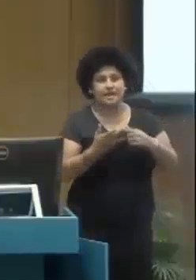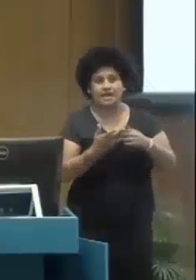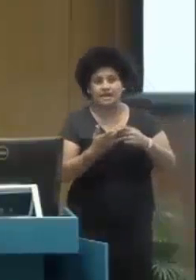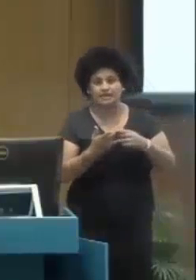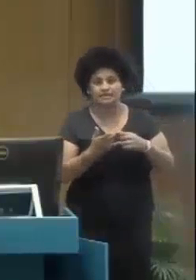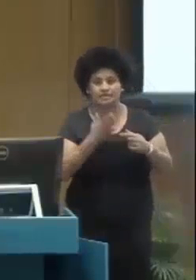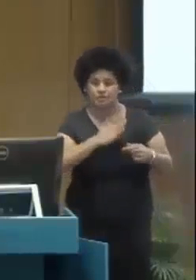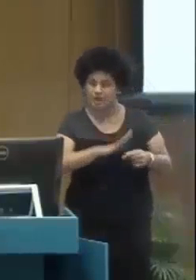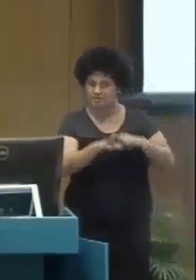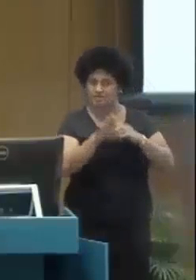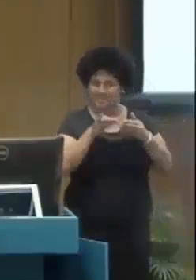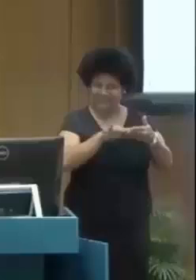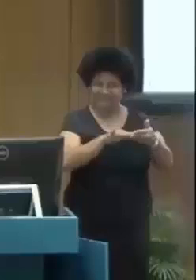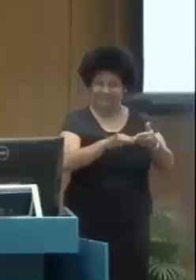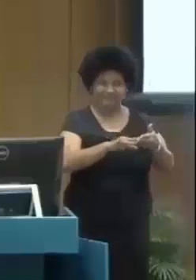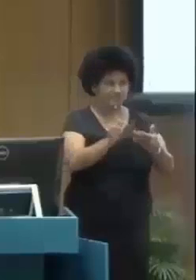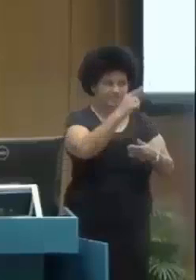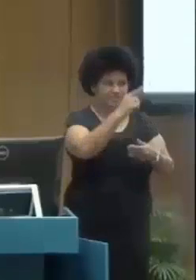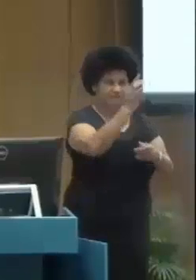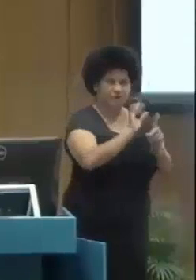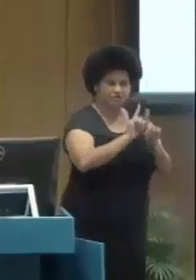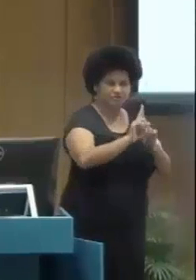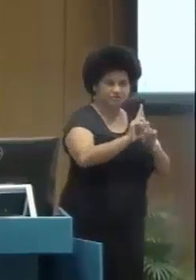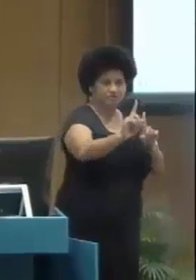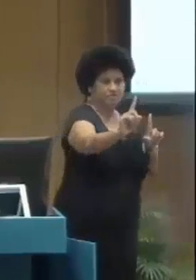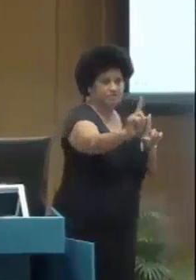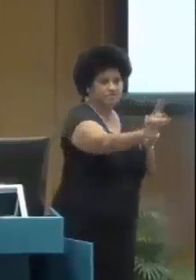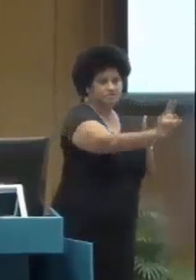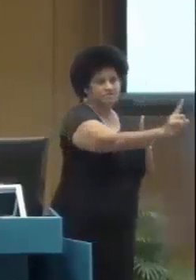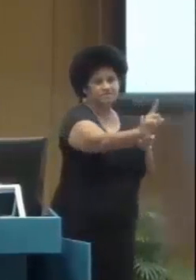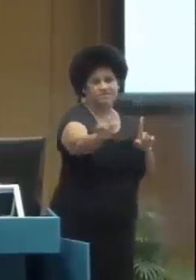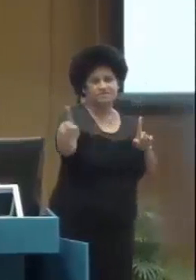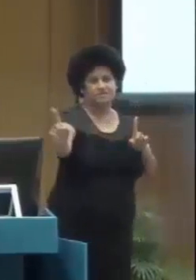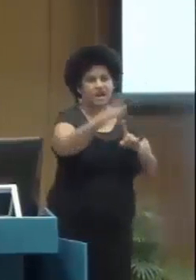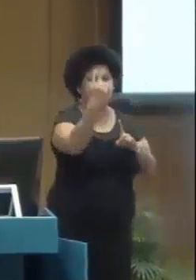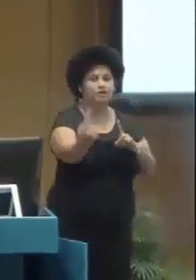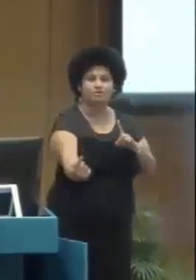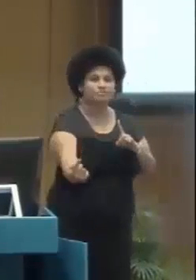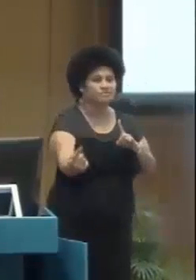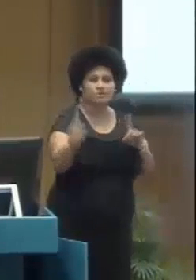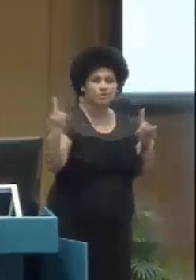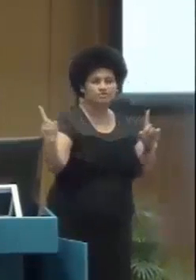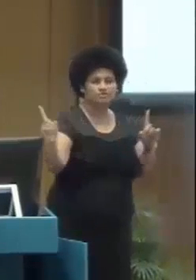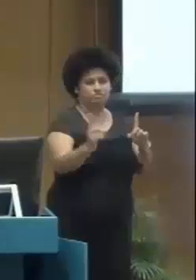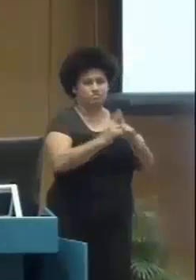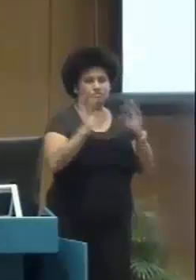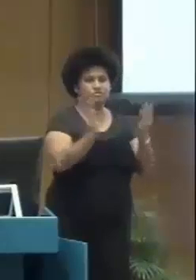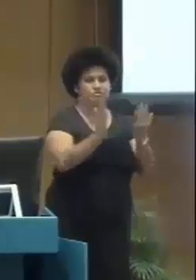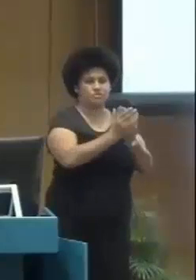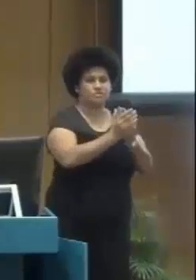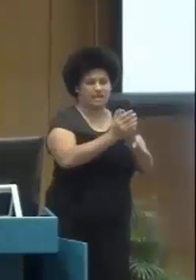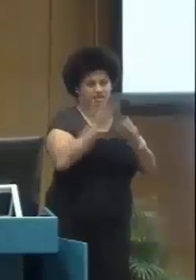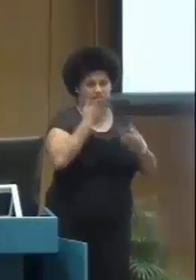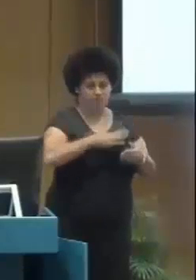help. So you're not alone. You are not alone. You have disciplined people in other universities who want to be involved with